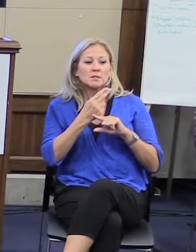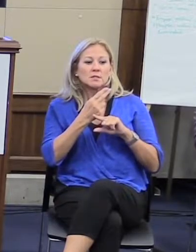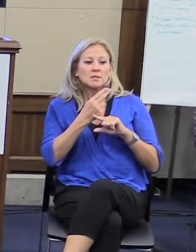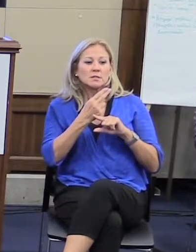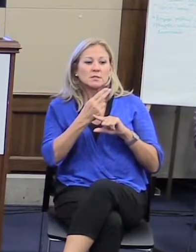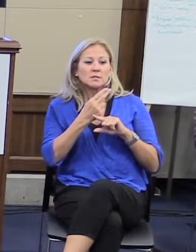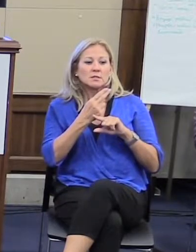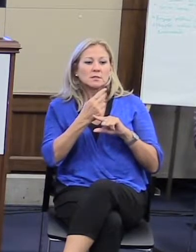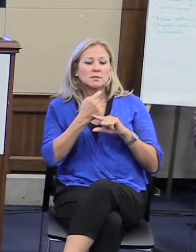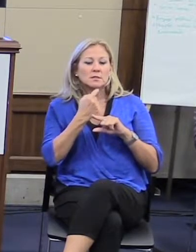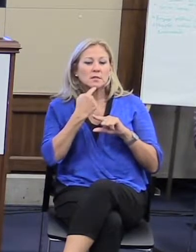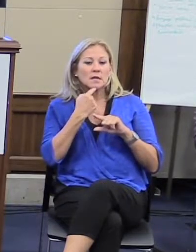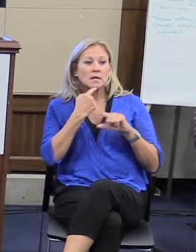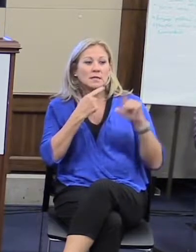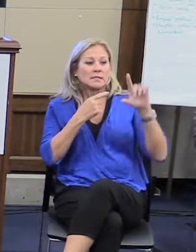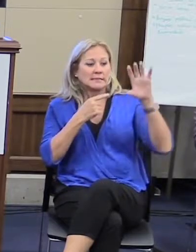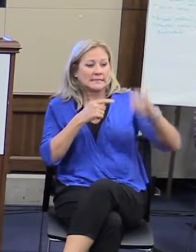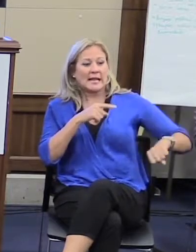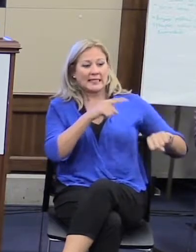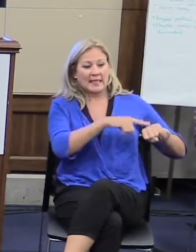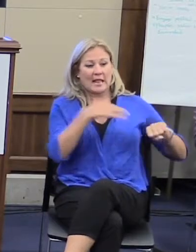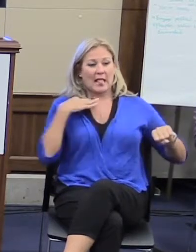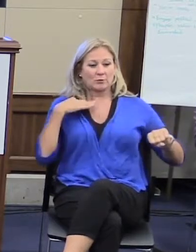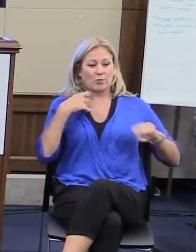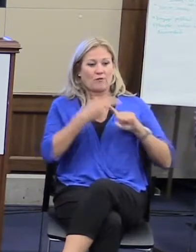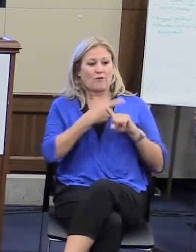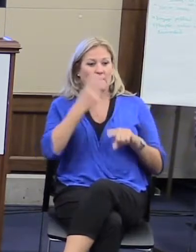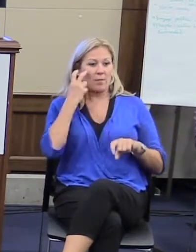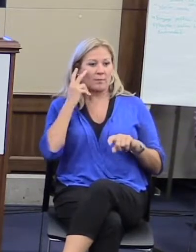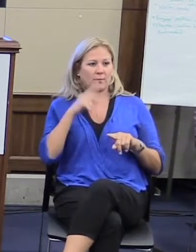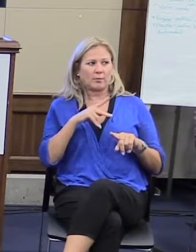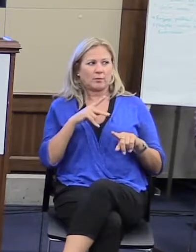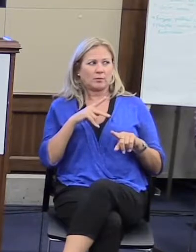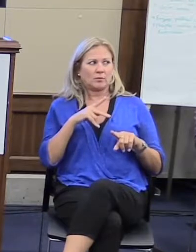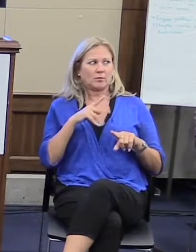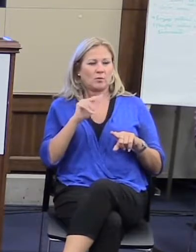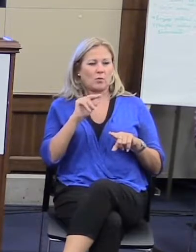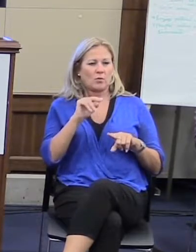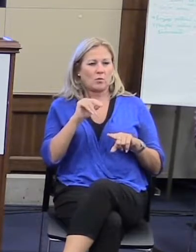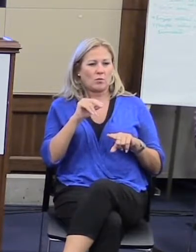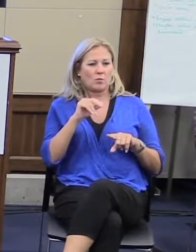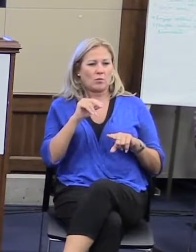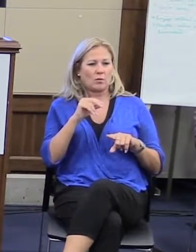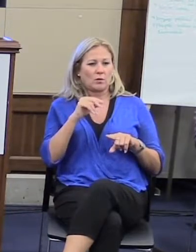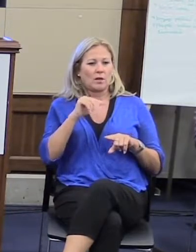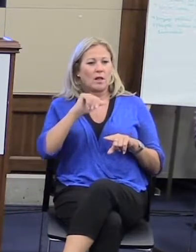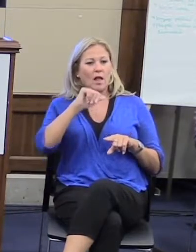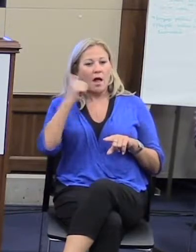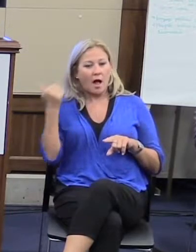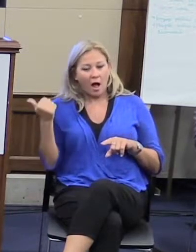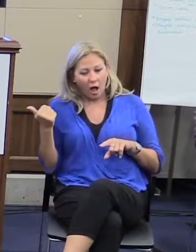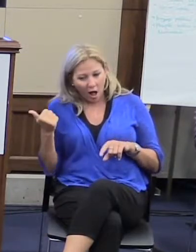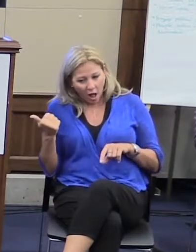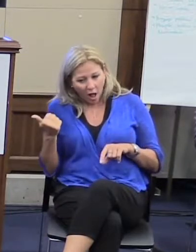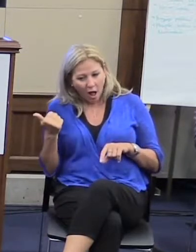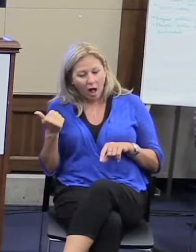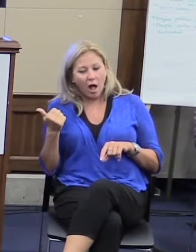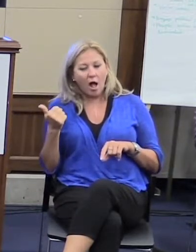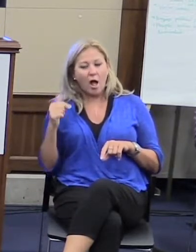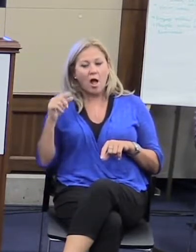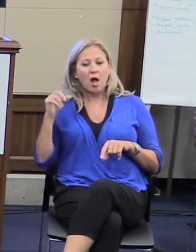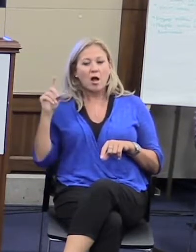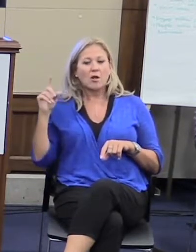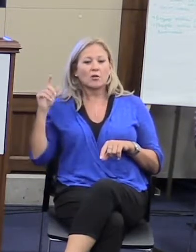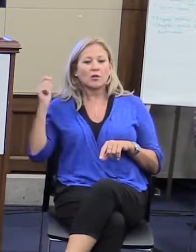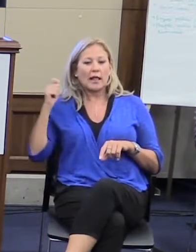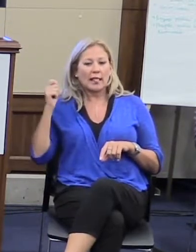and say take that eligibility away from blind people. You want to say we think other disabilities should have the same eligibility as blind people. So